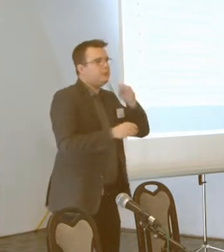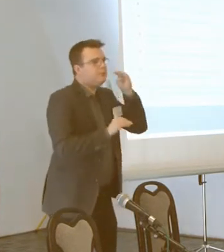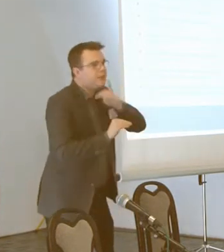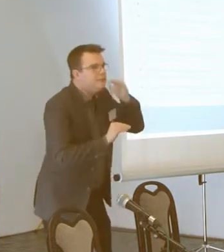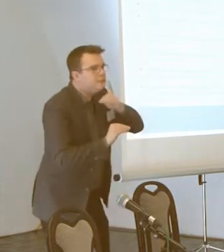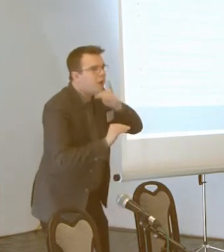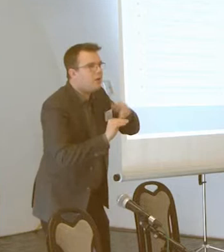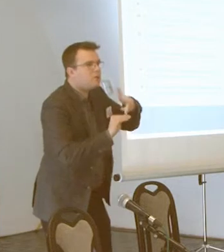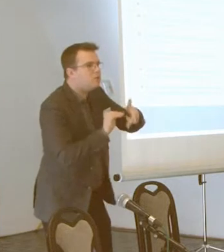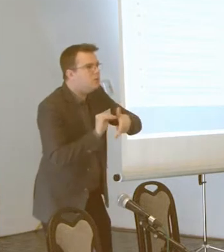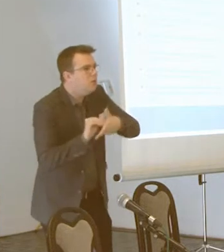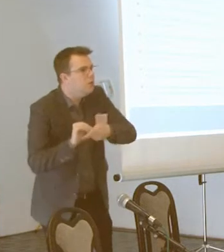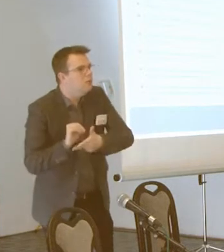the hospital, we have a